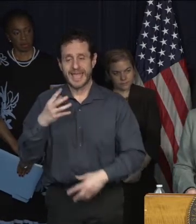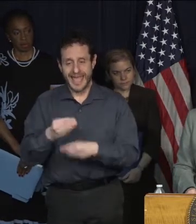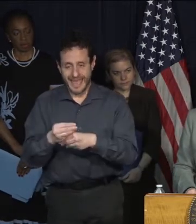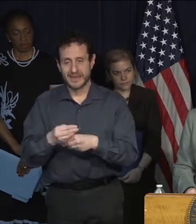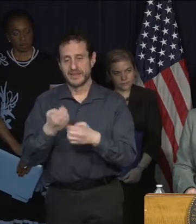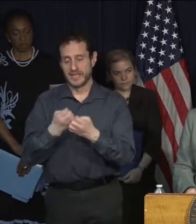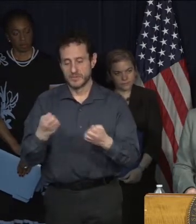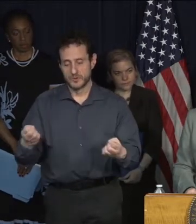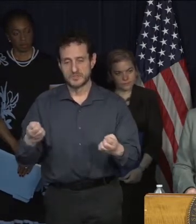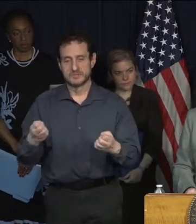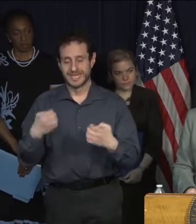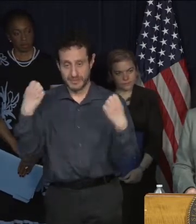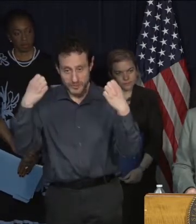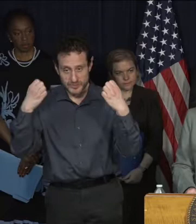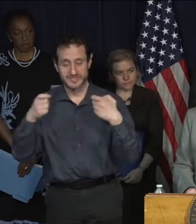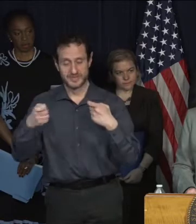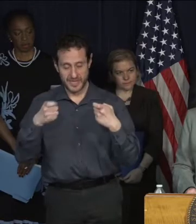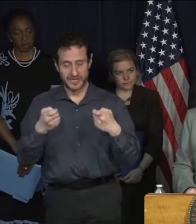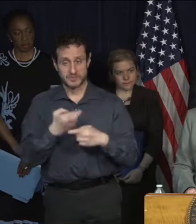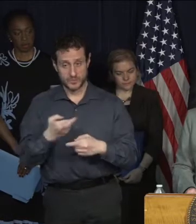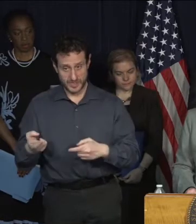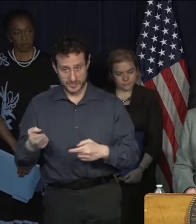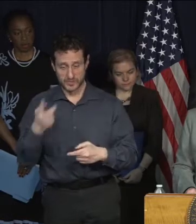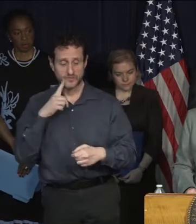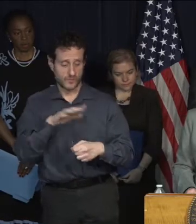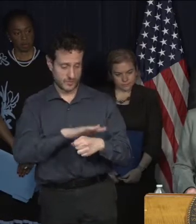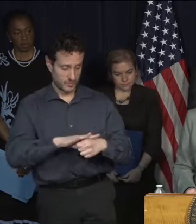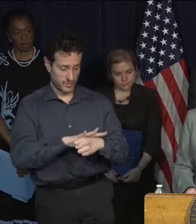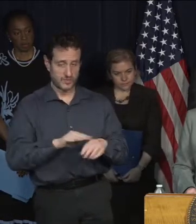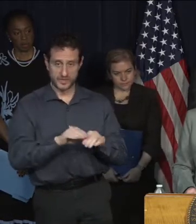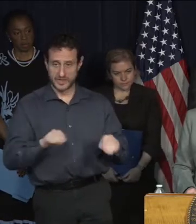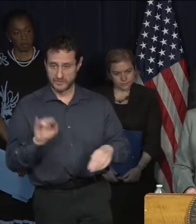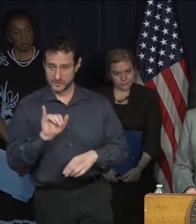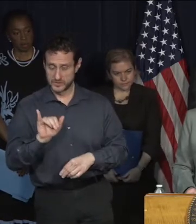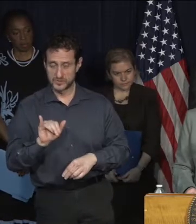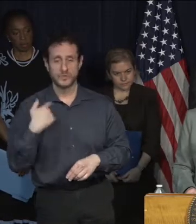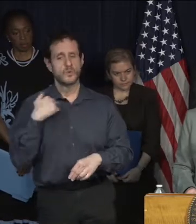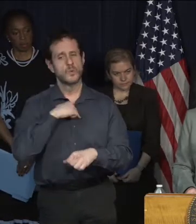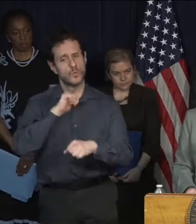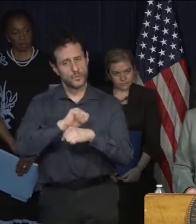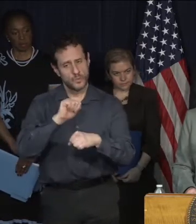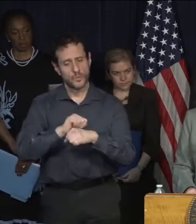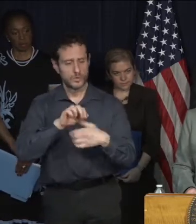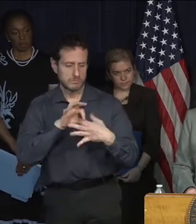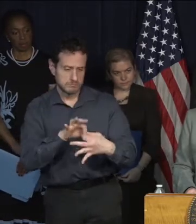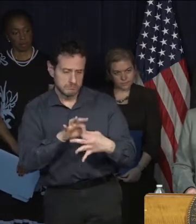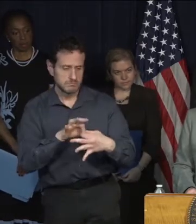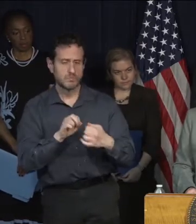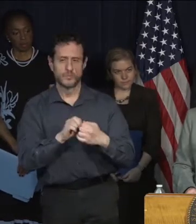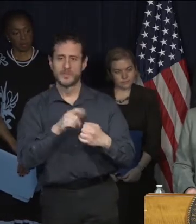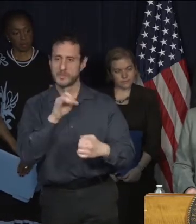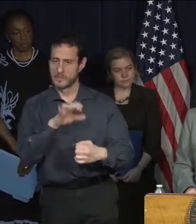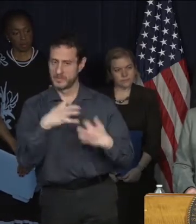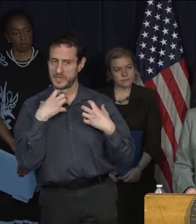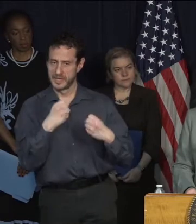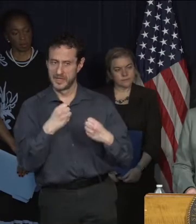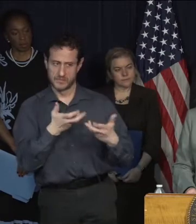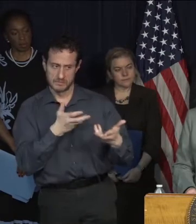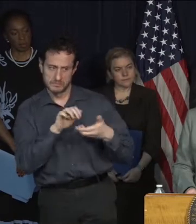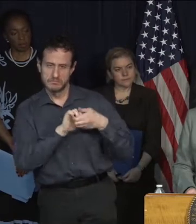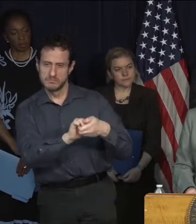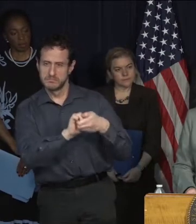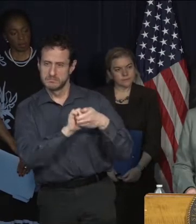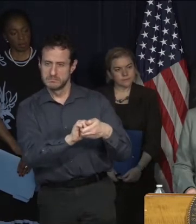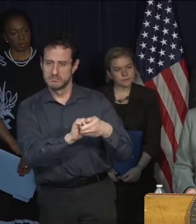emergency management resources at the local level, working very closely with public health. But I